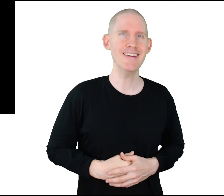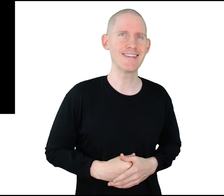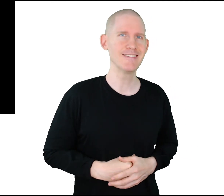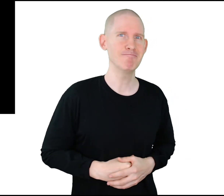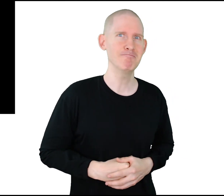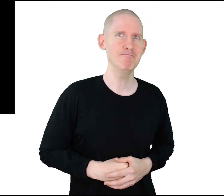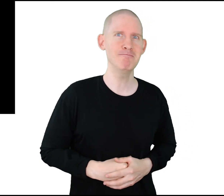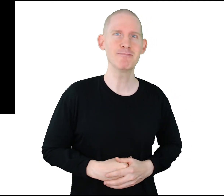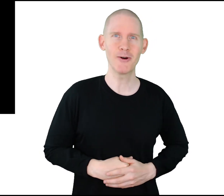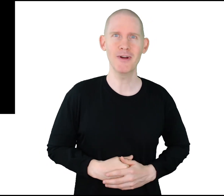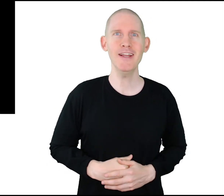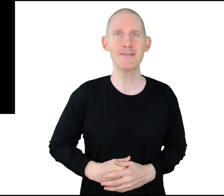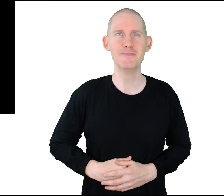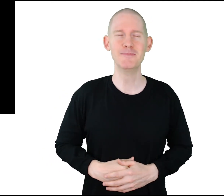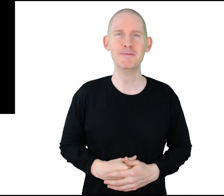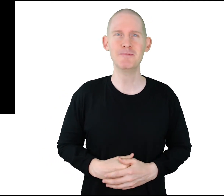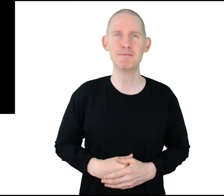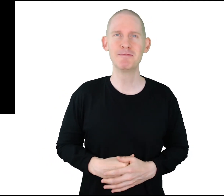it? Go ahead.